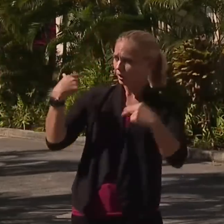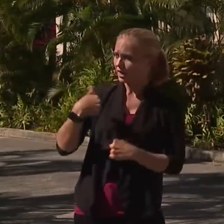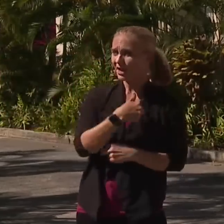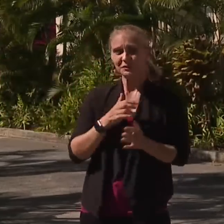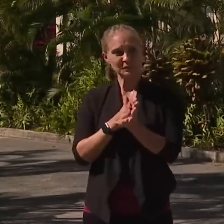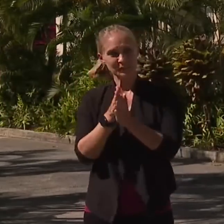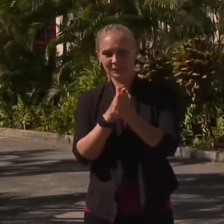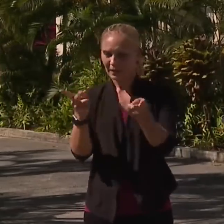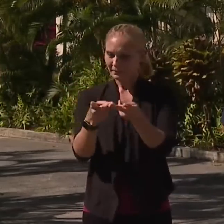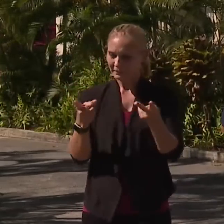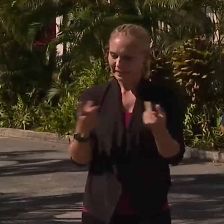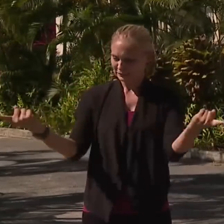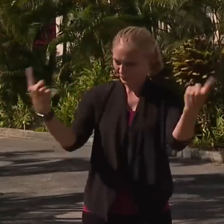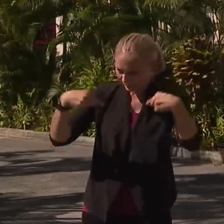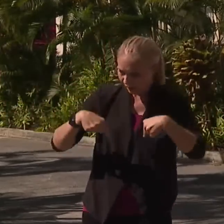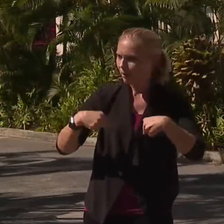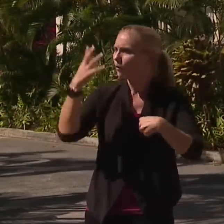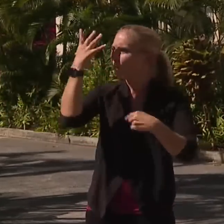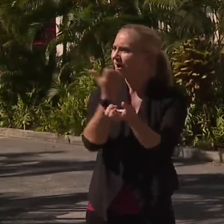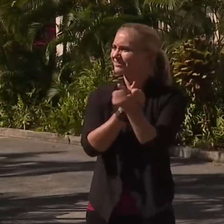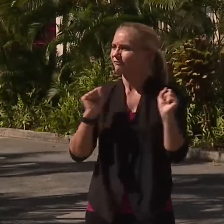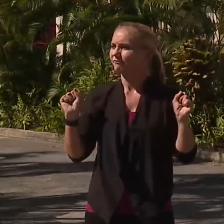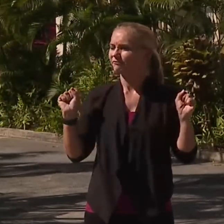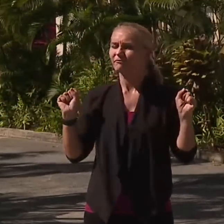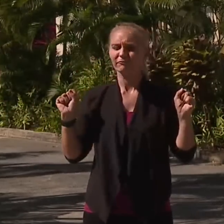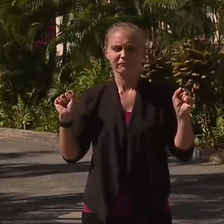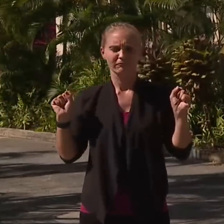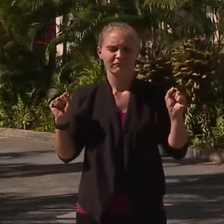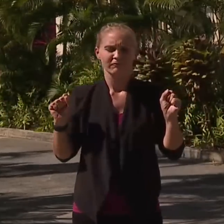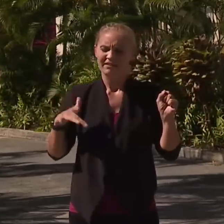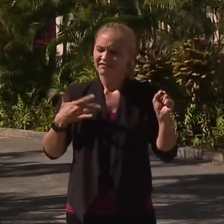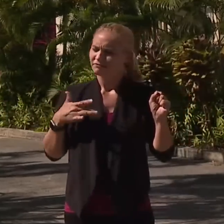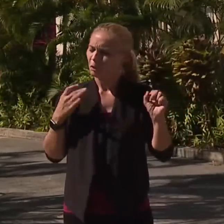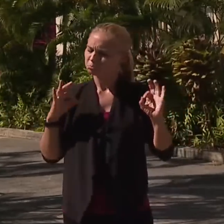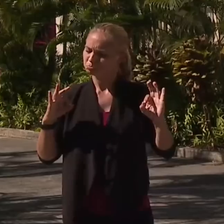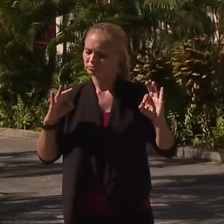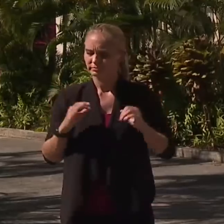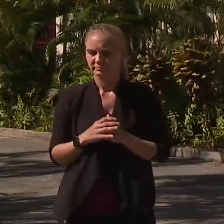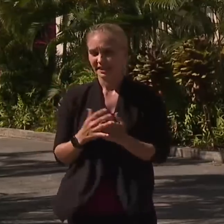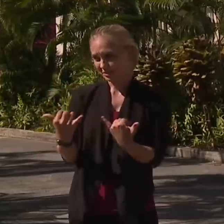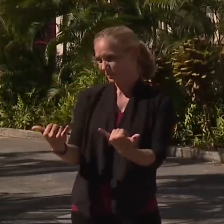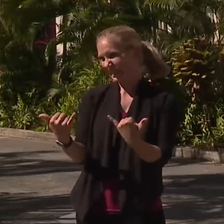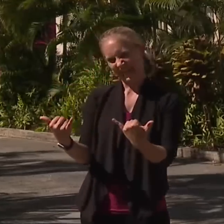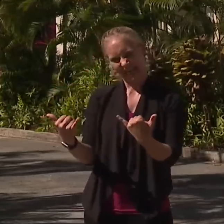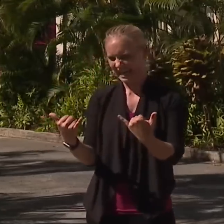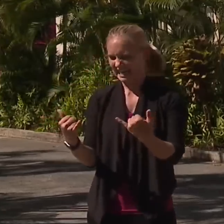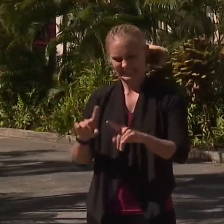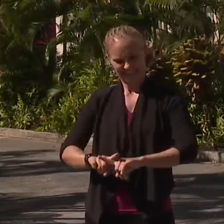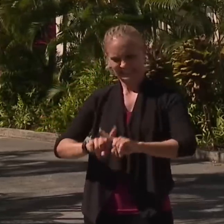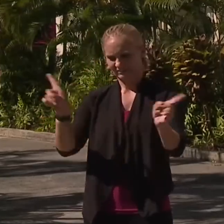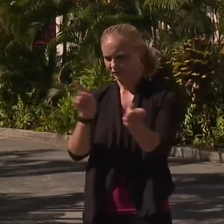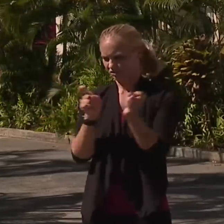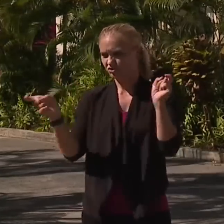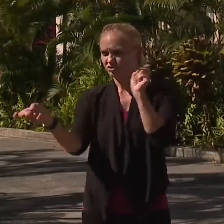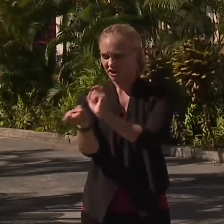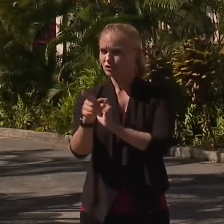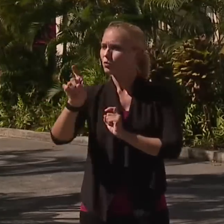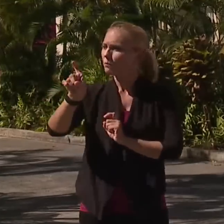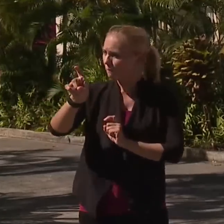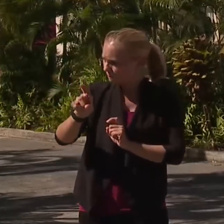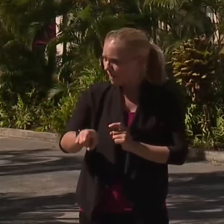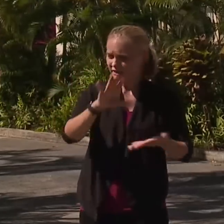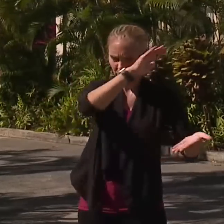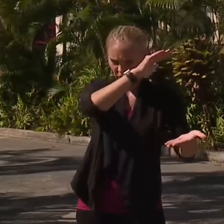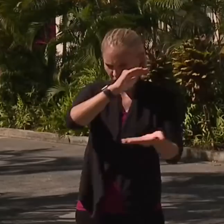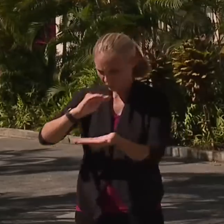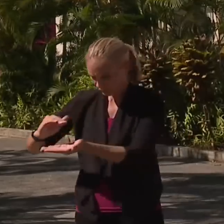come. Visitors want to come here because it's safe. That is not so today. We need to get back there